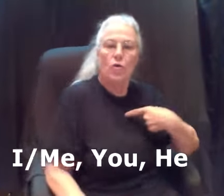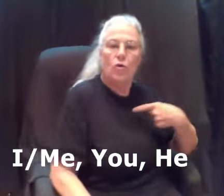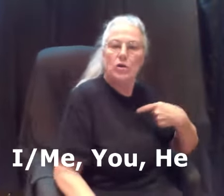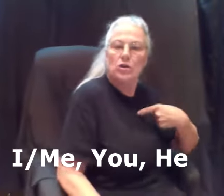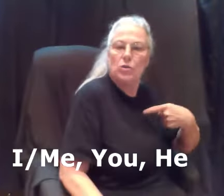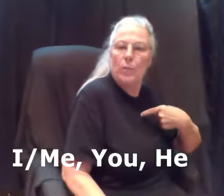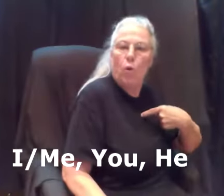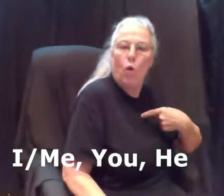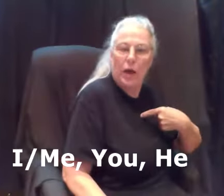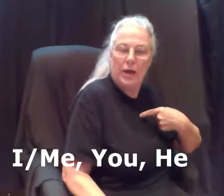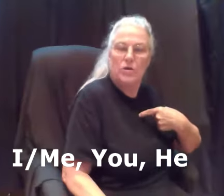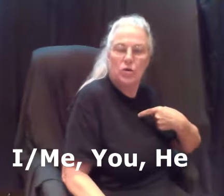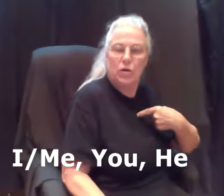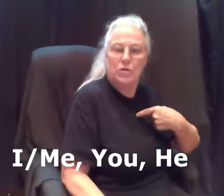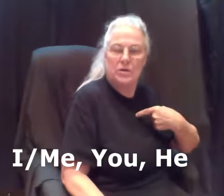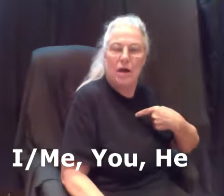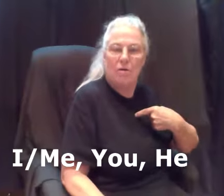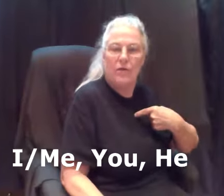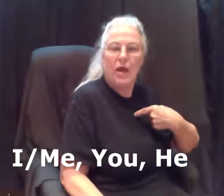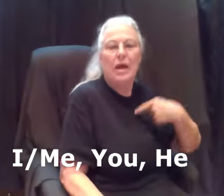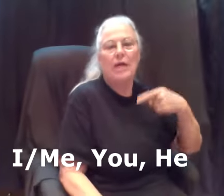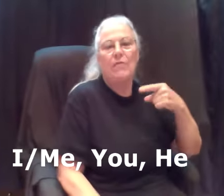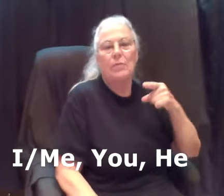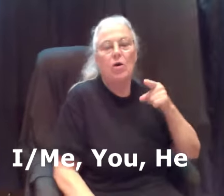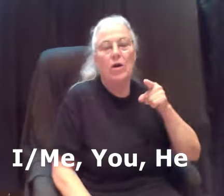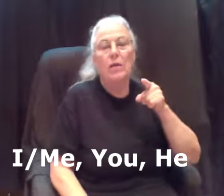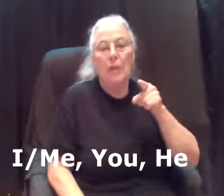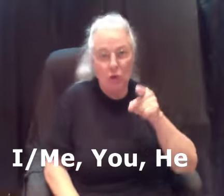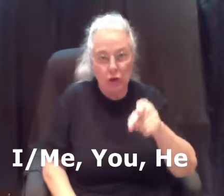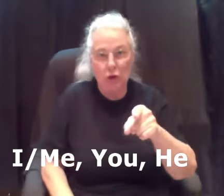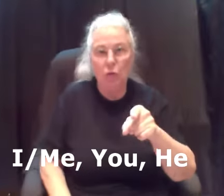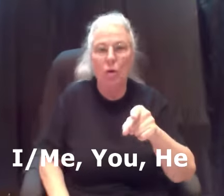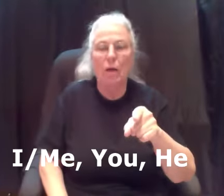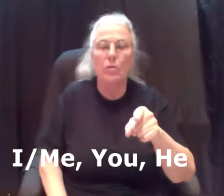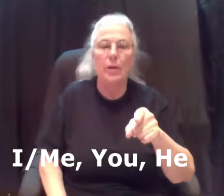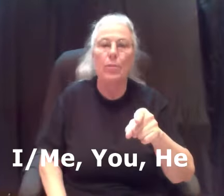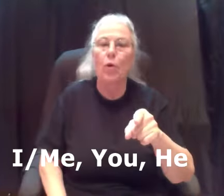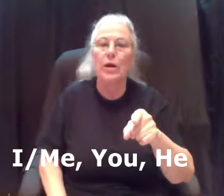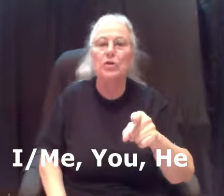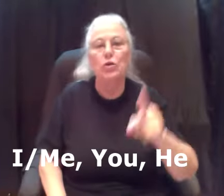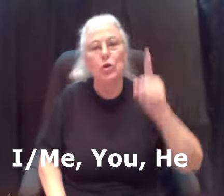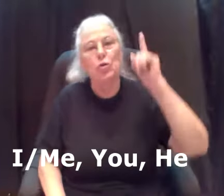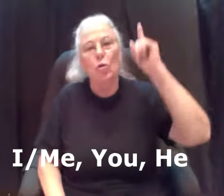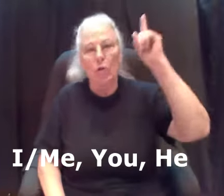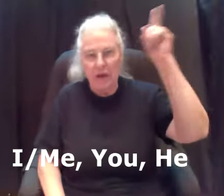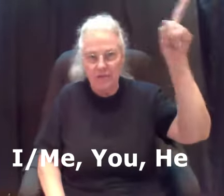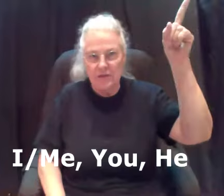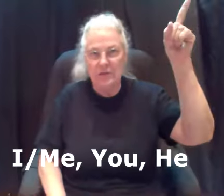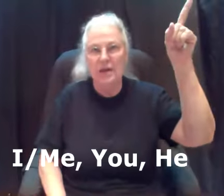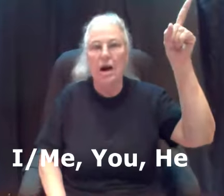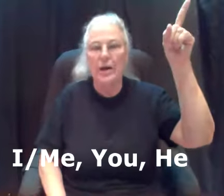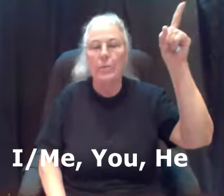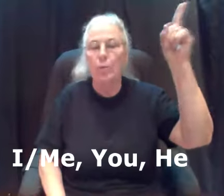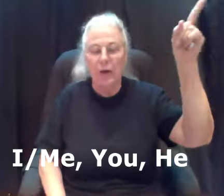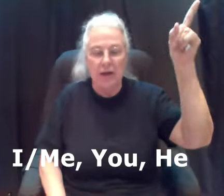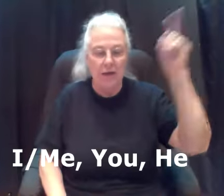going to just be pointing to yourself. If I'm talking about you, I would be pointing to you, or if it's to God, I'm pointing up to